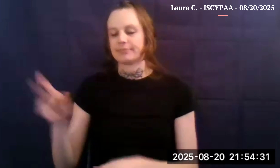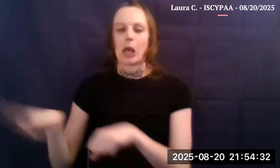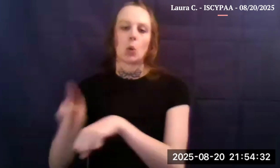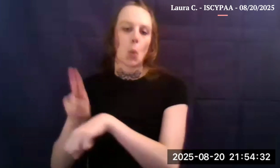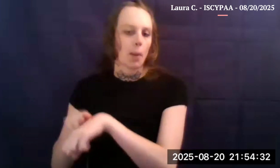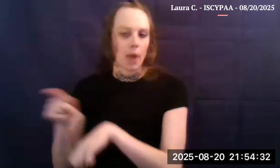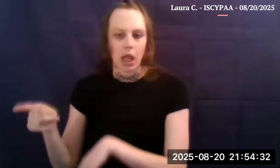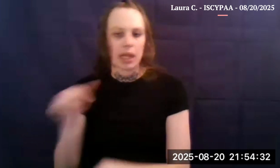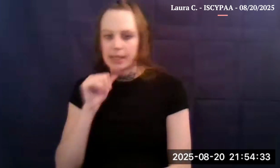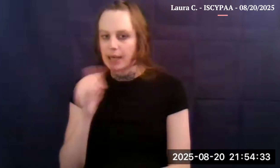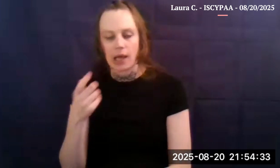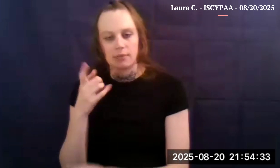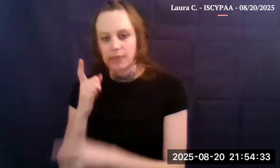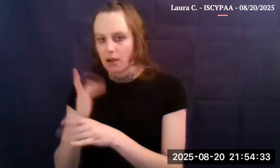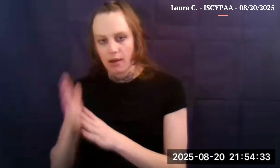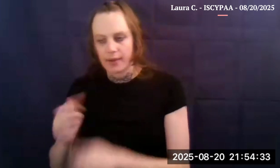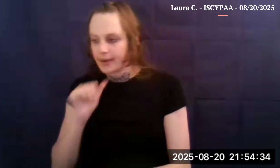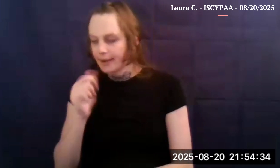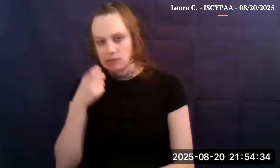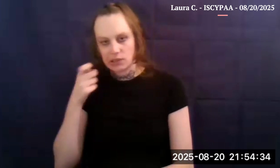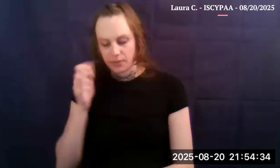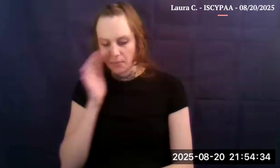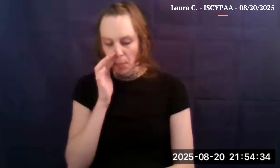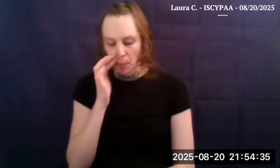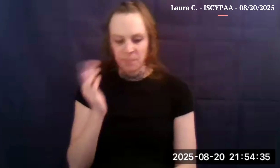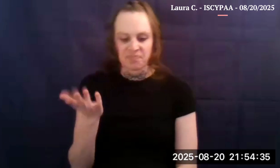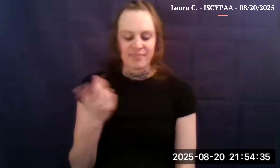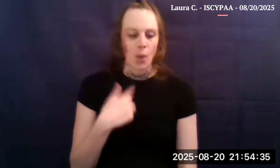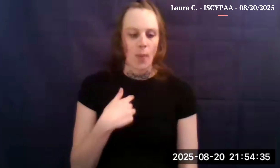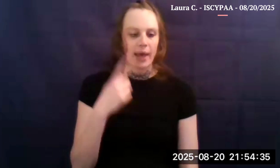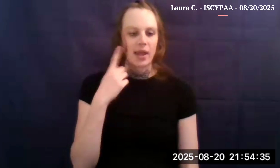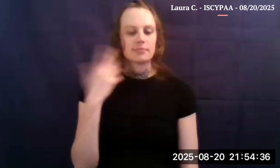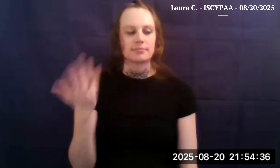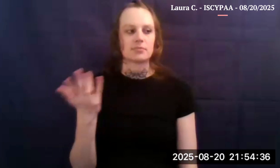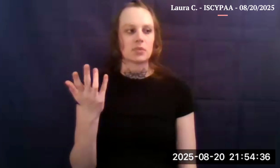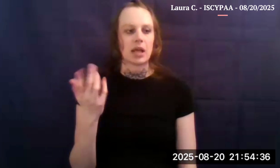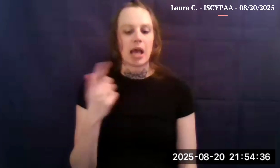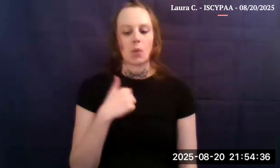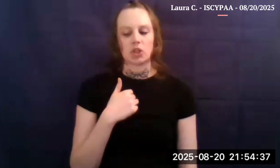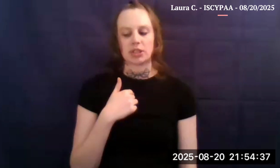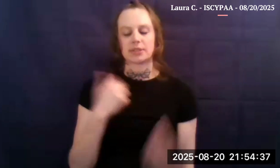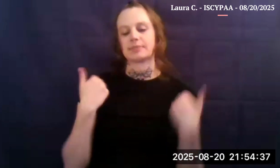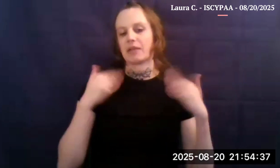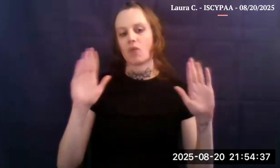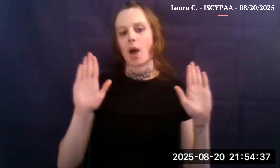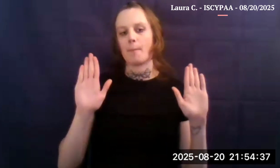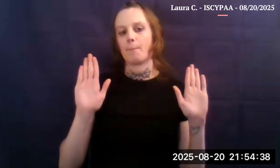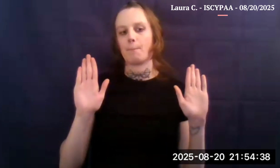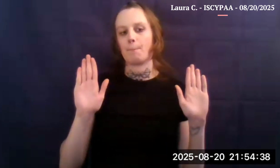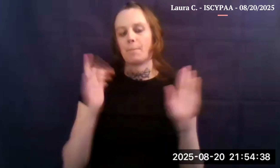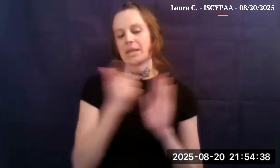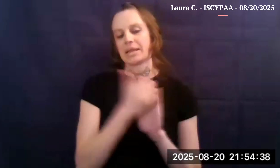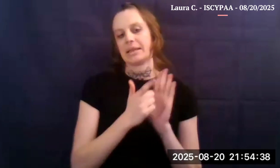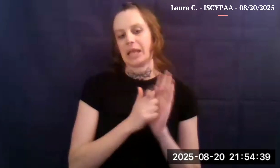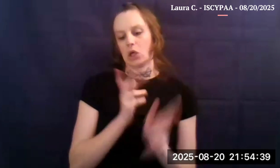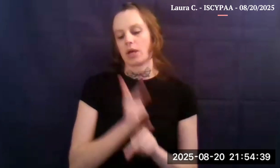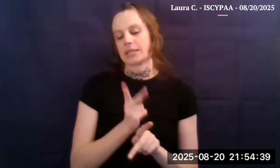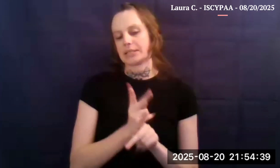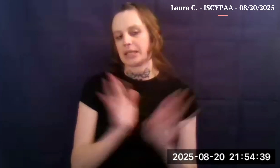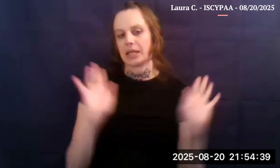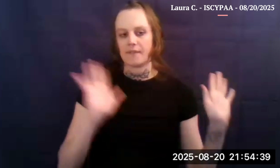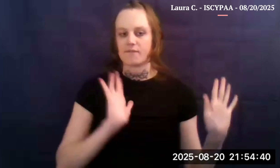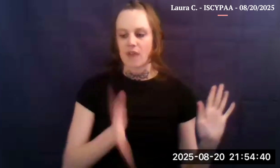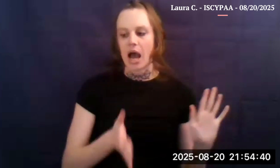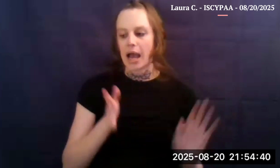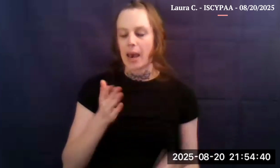told myself, well, I'm just going to give him physical and legal custody because, it's better for the kids to be in that stable